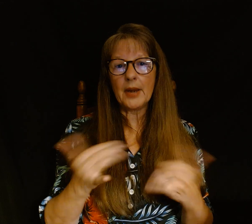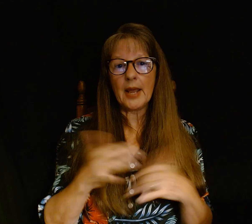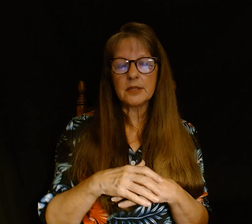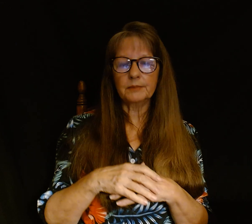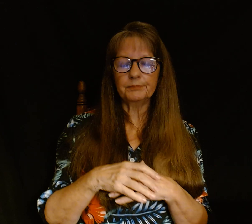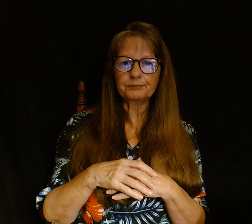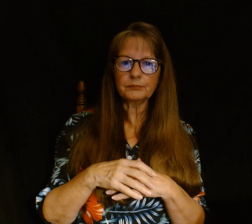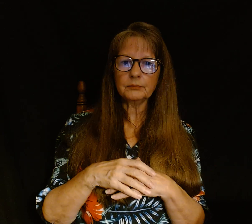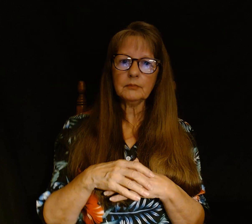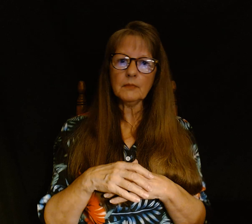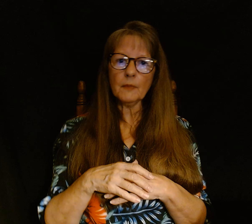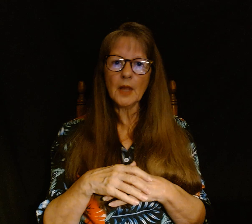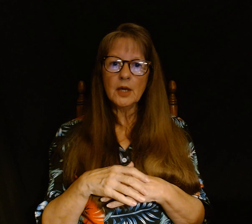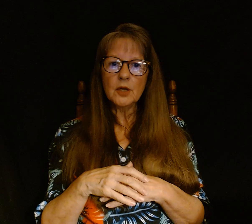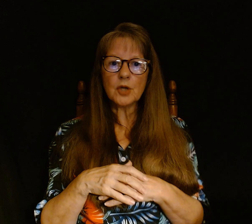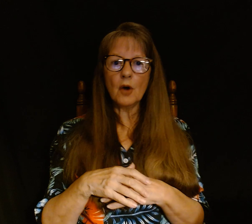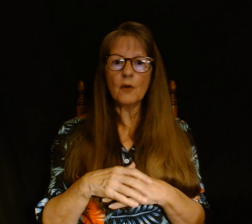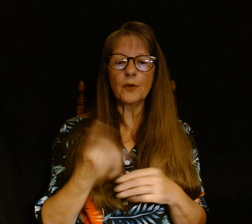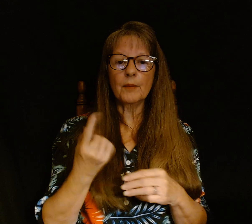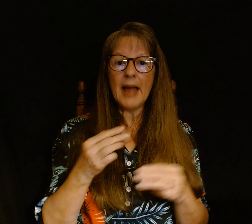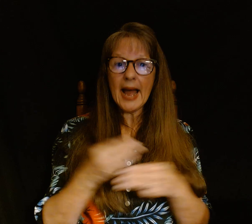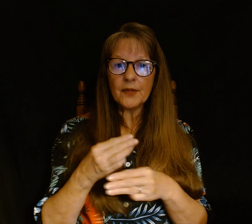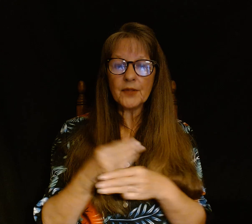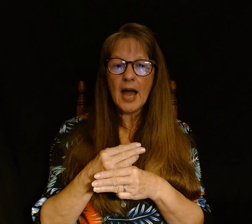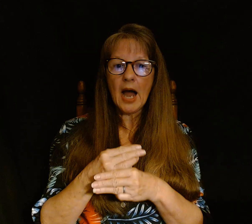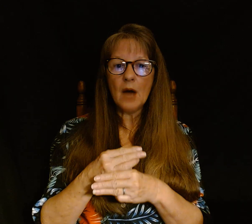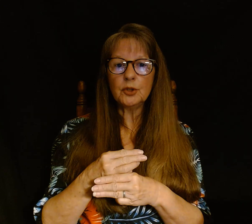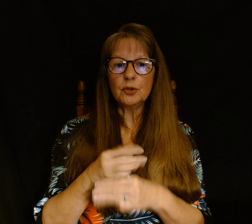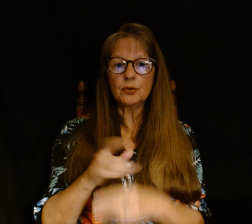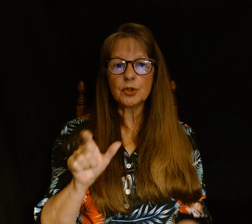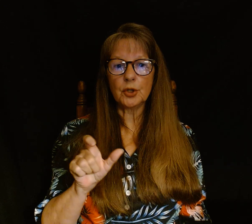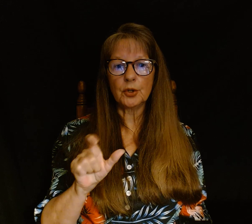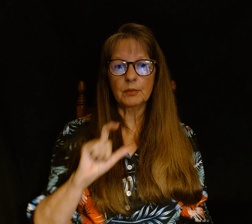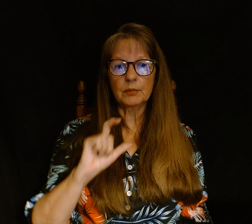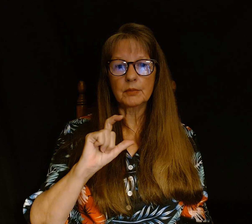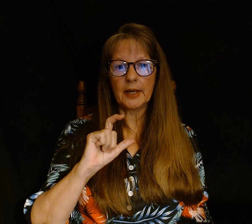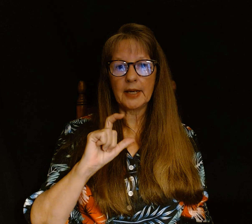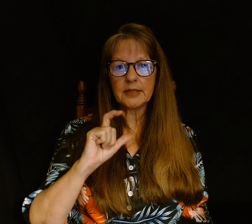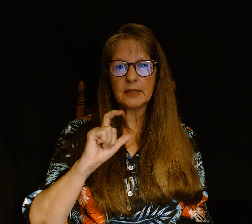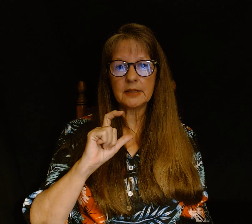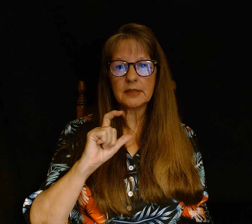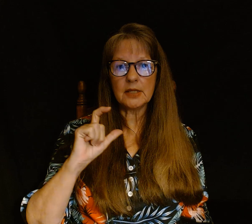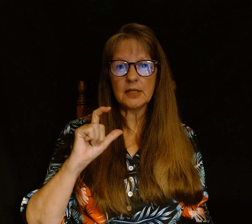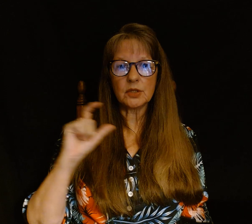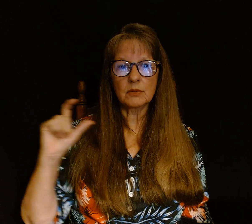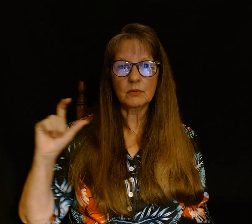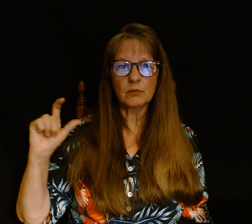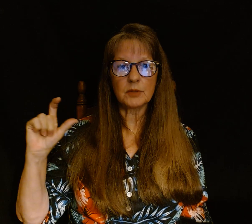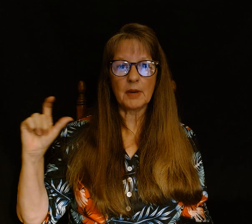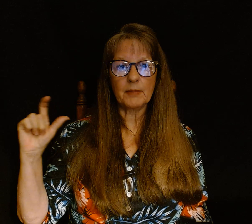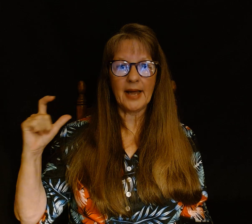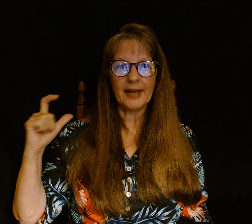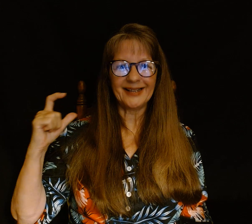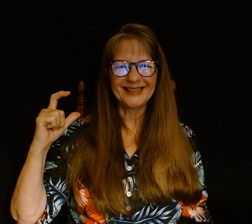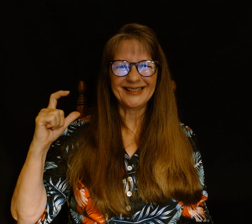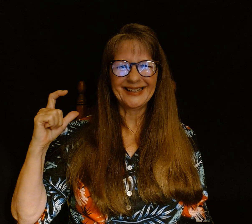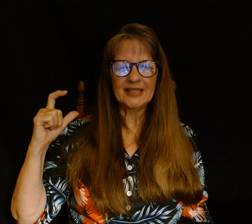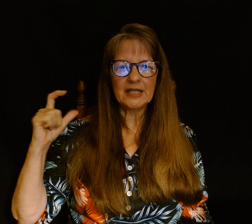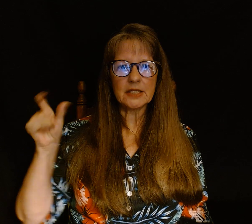nowadays? So for math, I would use term. Like I said, it's this. Where's my black? This,